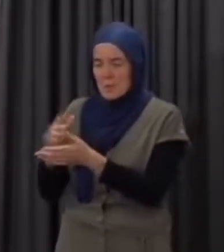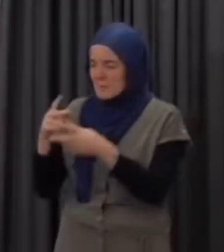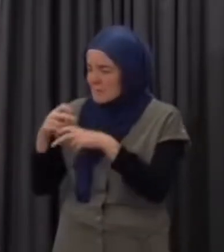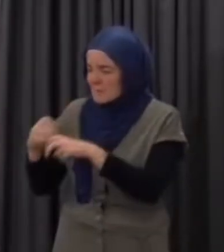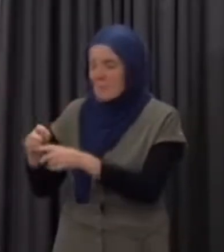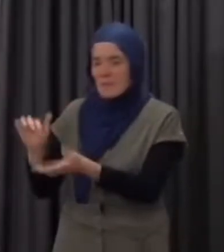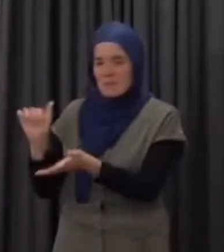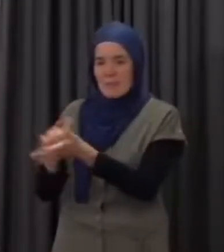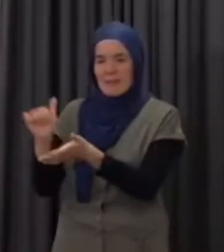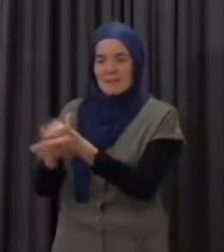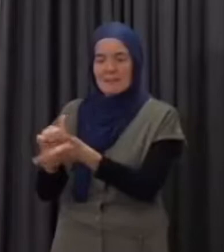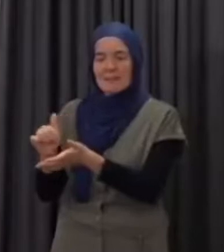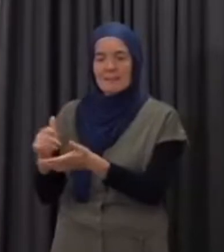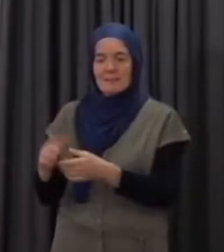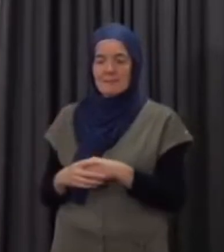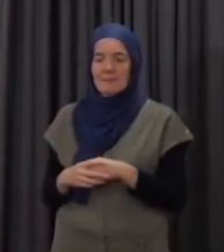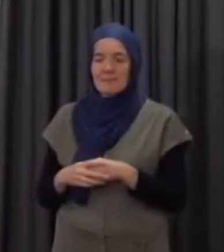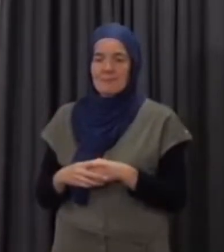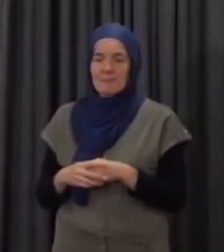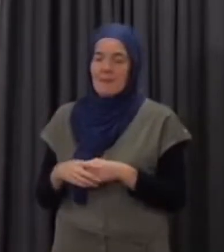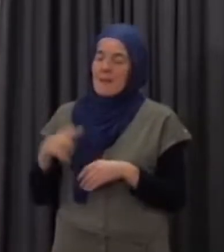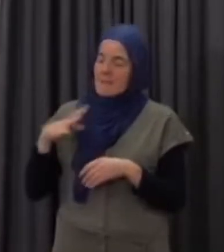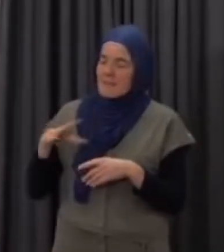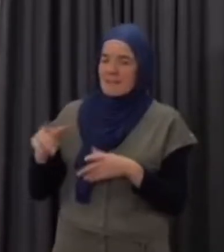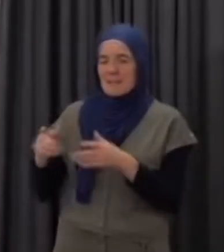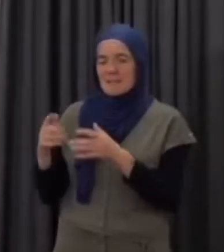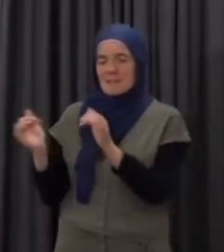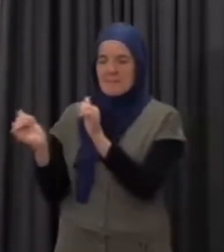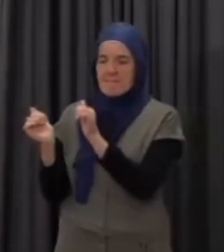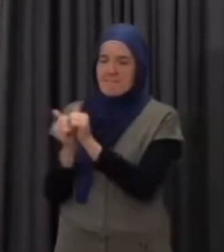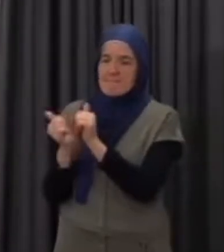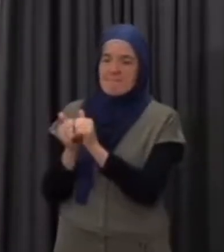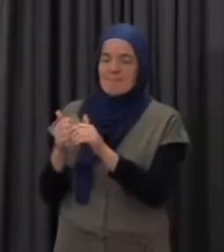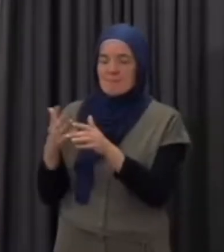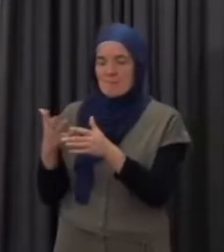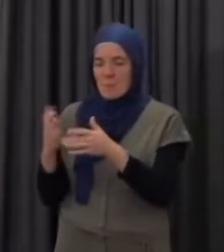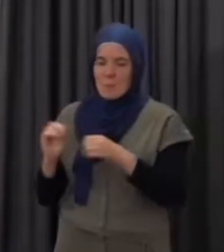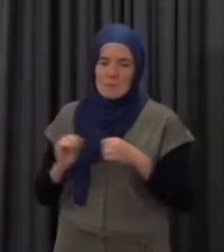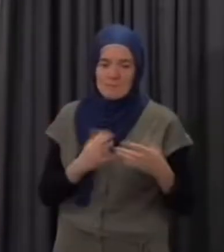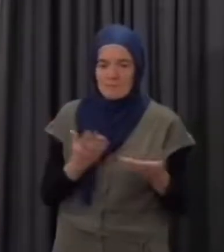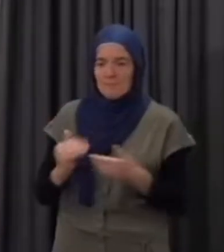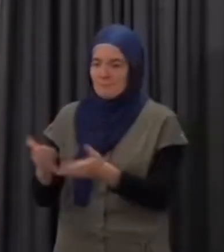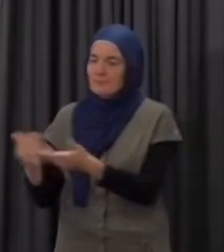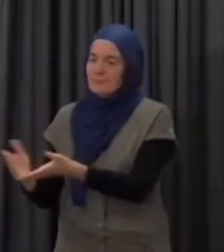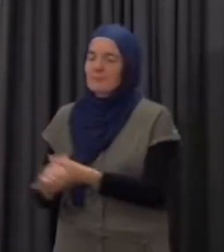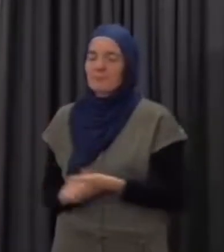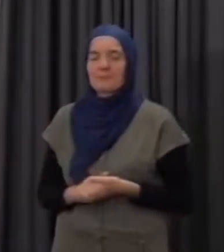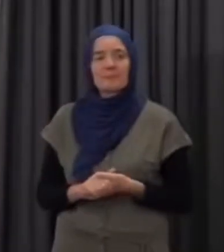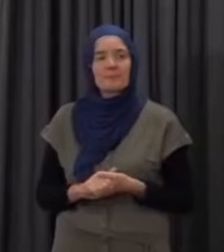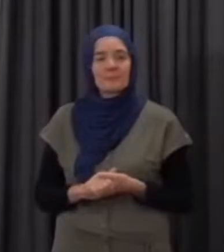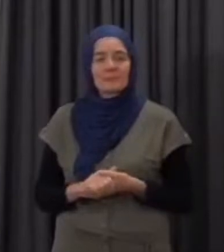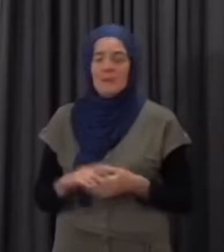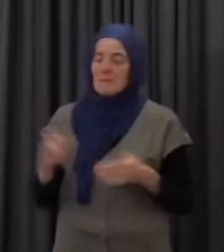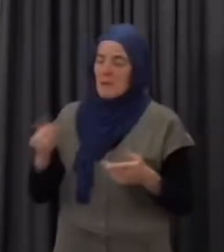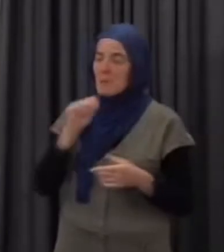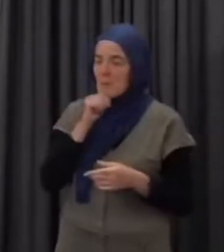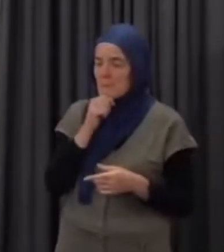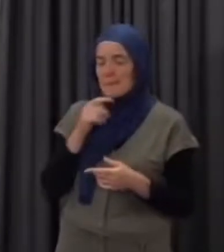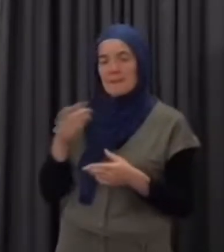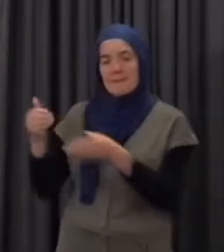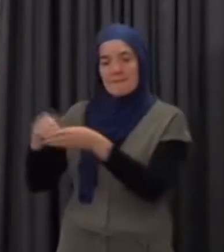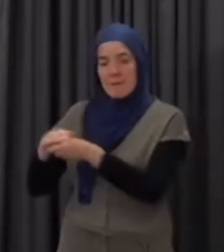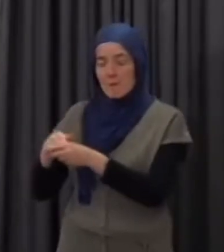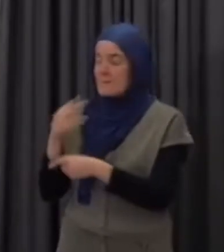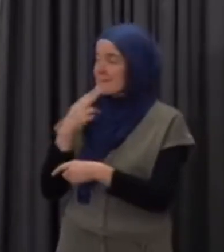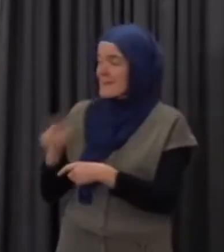commercial arrangement in place to deploy that. But I know that I have officials who are involved in some of those UK discussions later on this afternoon, and I'm sure that there will